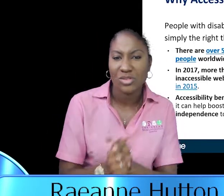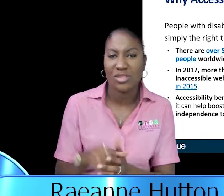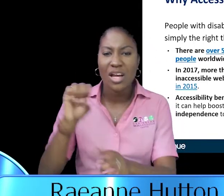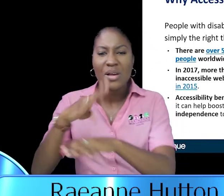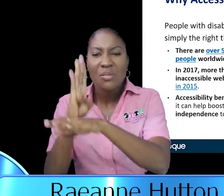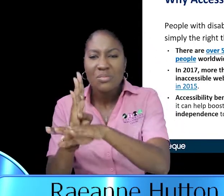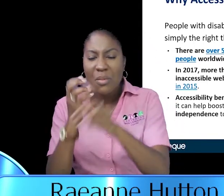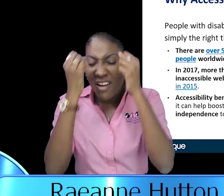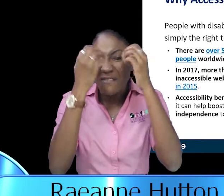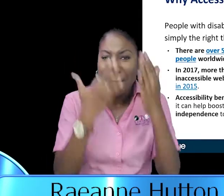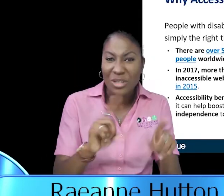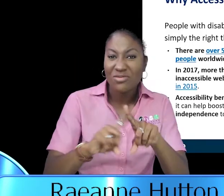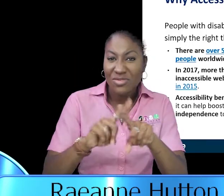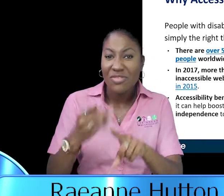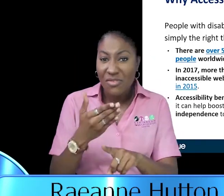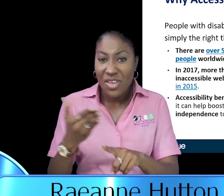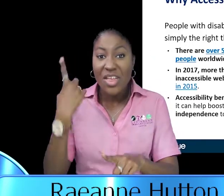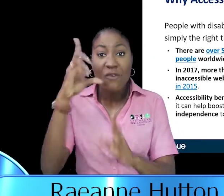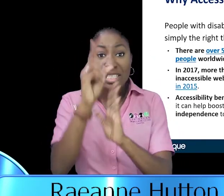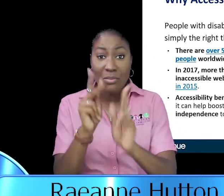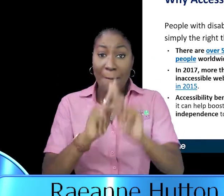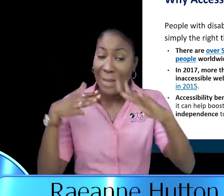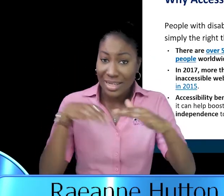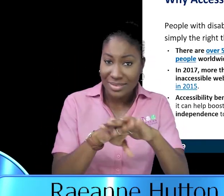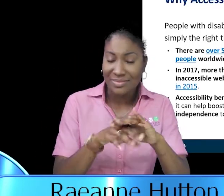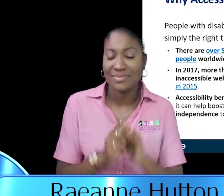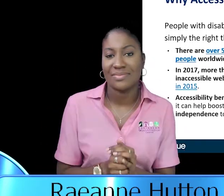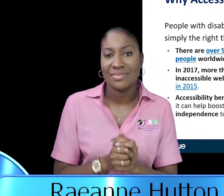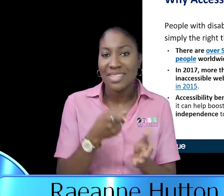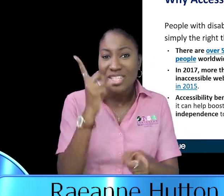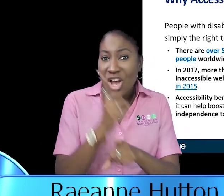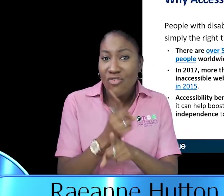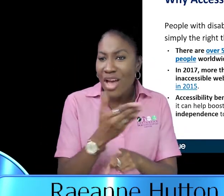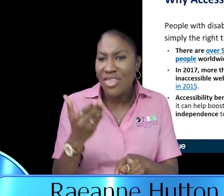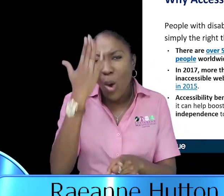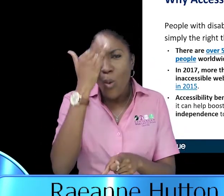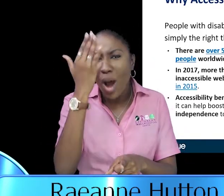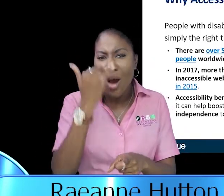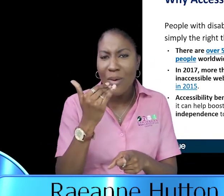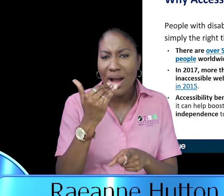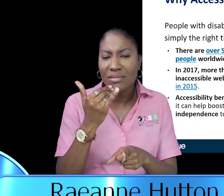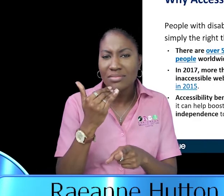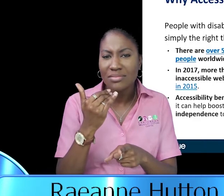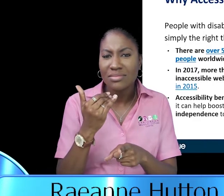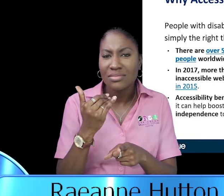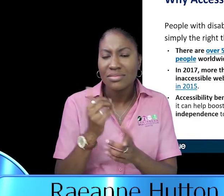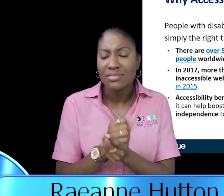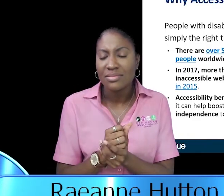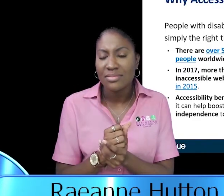education, and things like that. And as it says on the slide here, it's just the right thing to do. Why would you